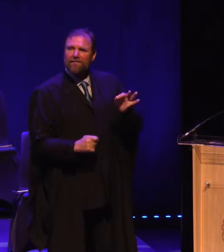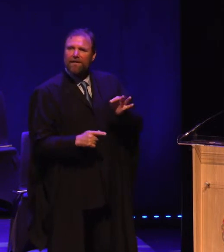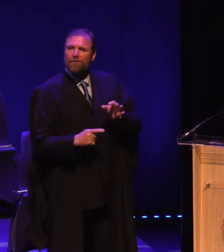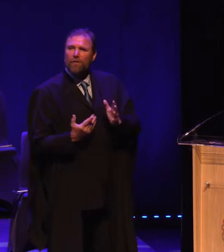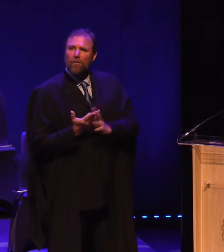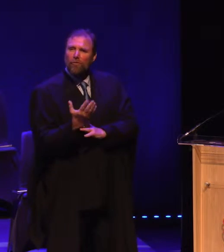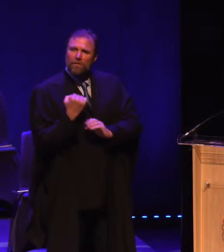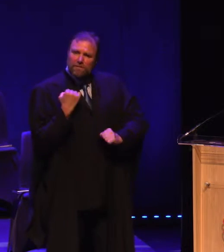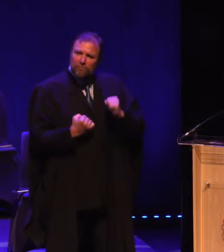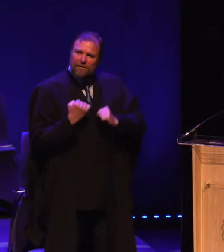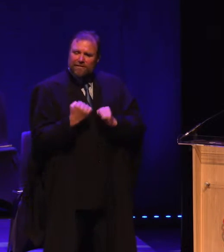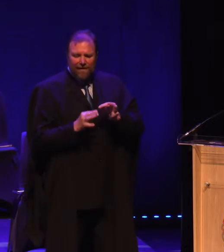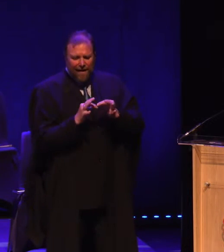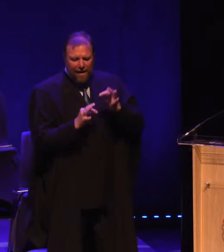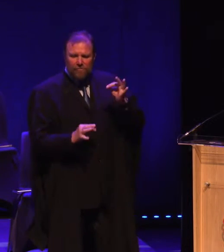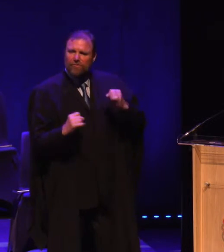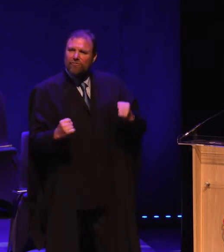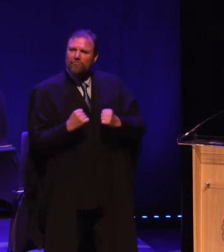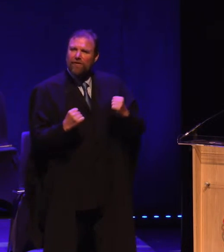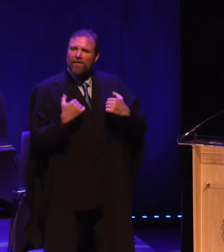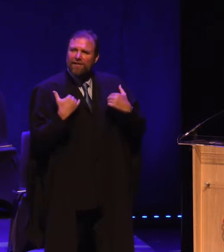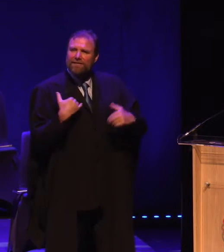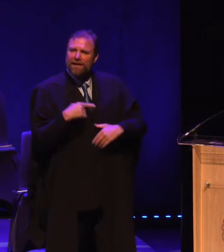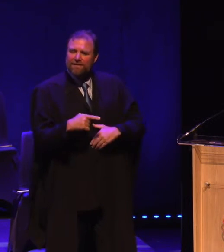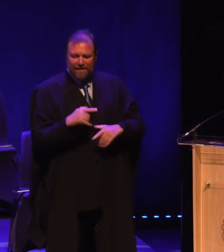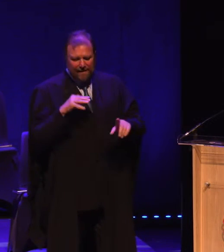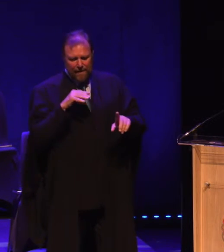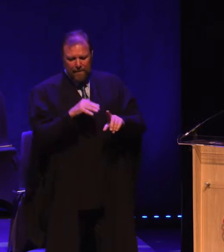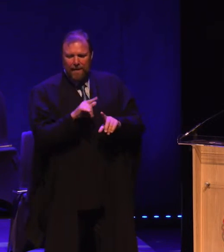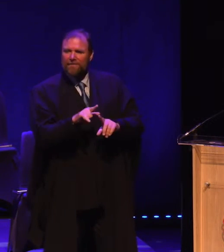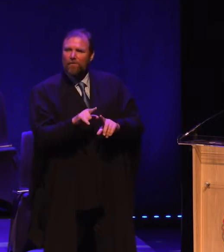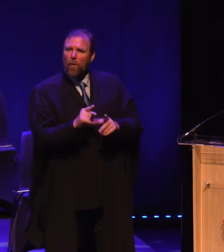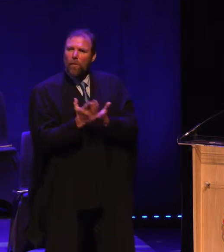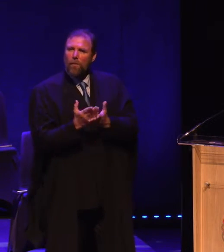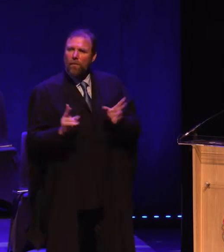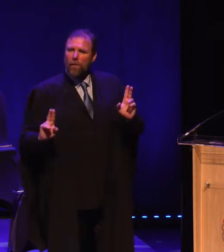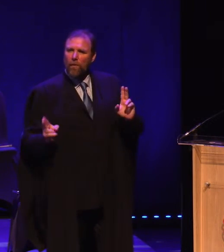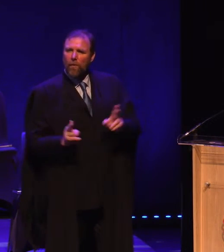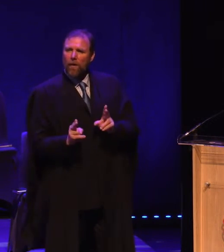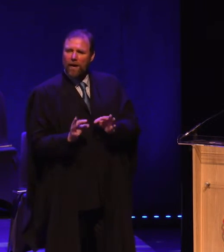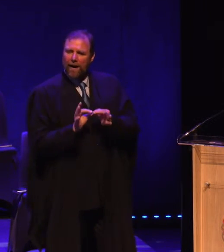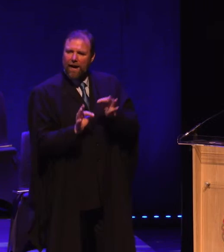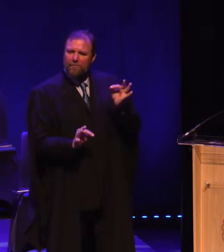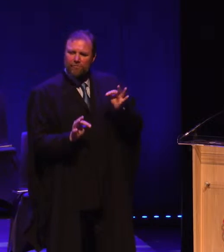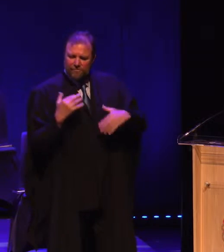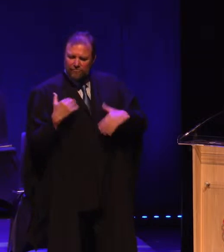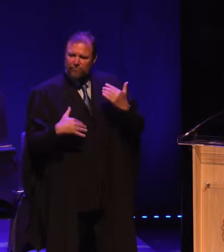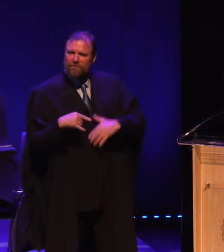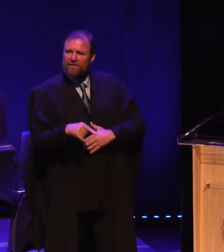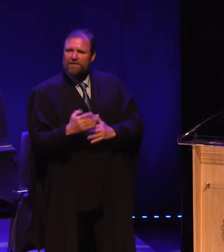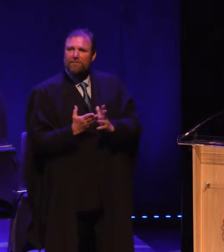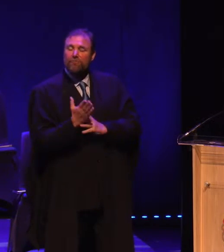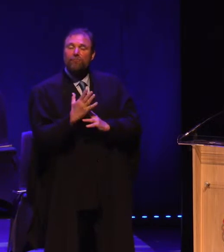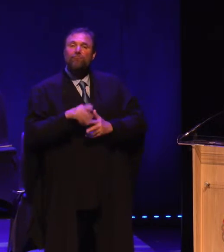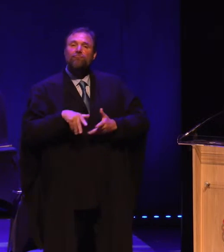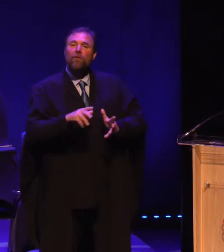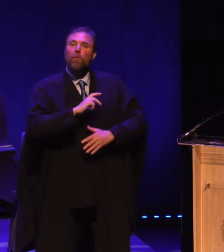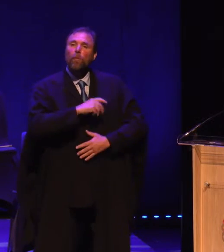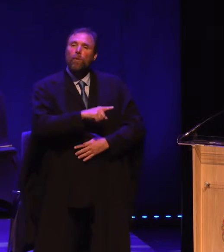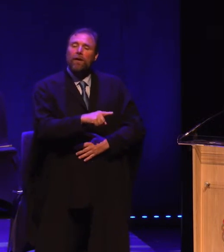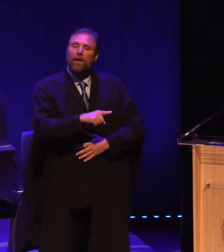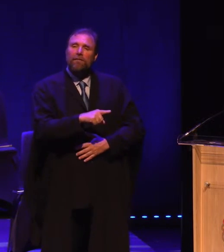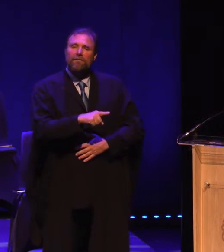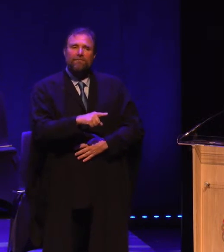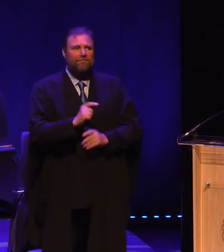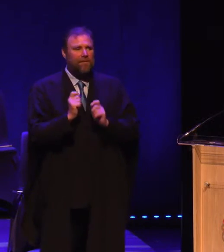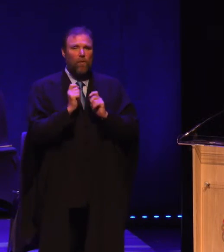Hamstring Strength Training Exercises, Implications for Mitigating Hamstring Injury Risk in Rugby Union Players, and the